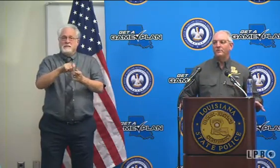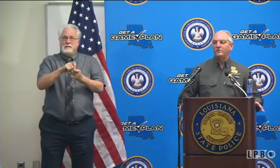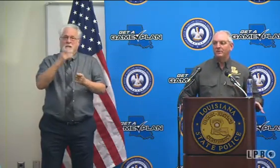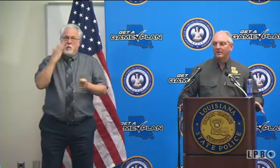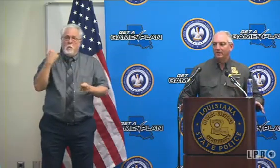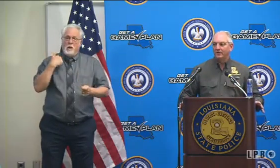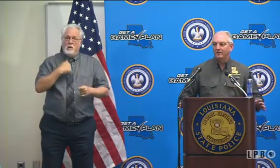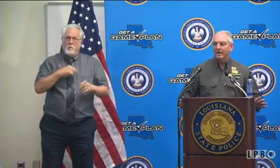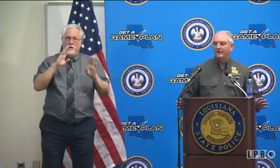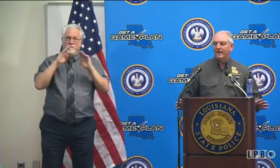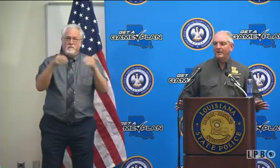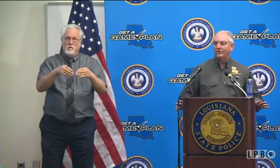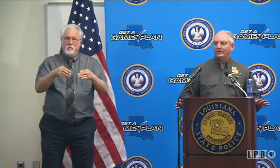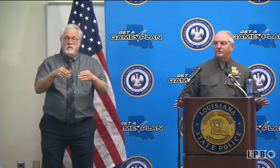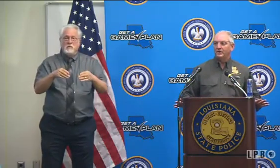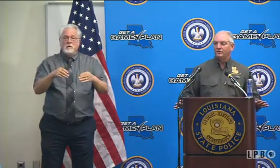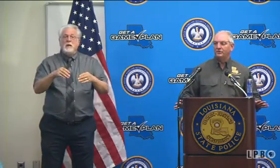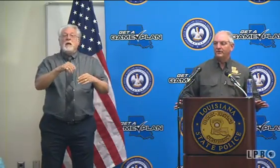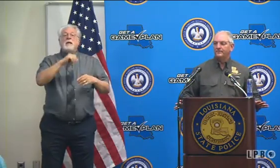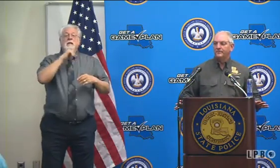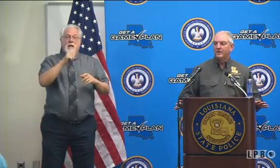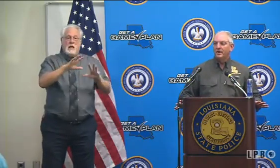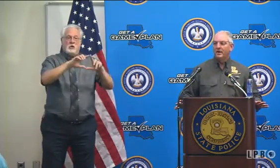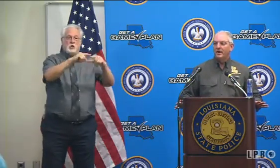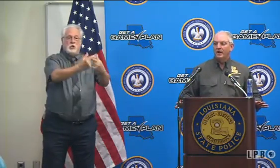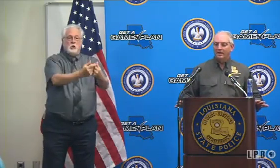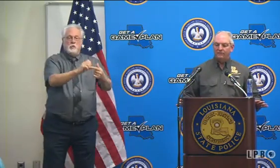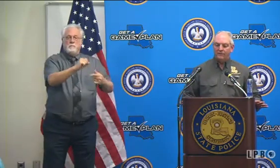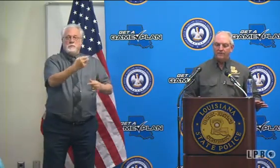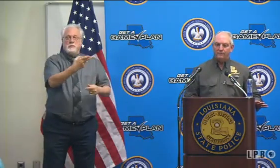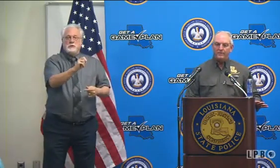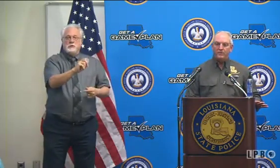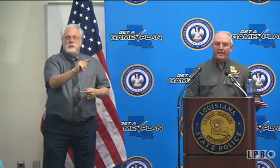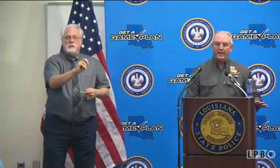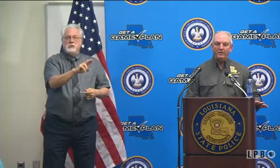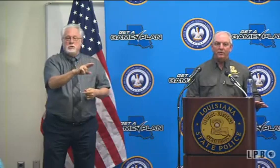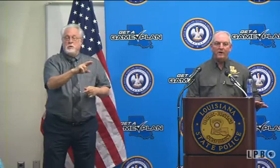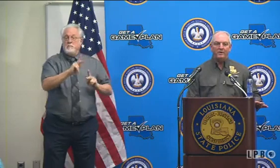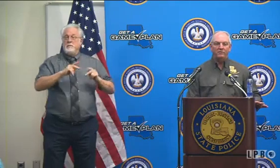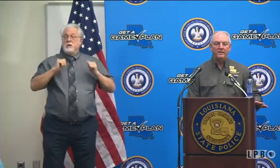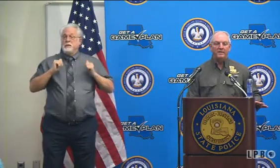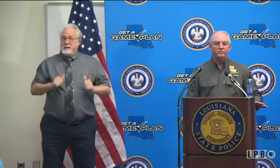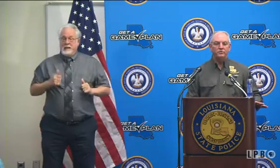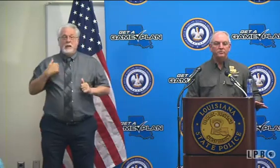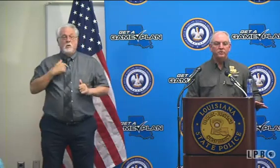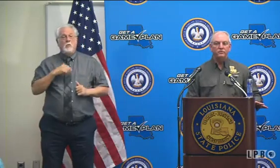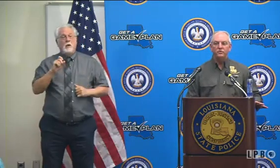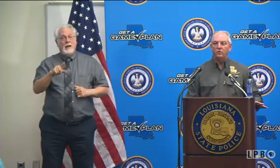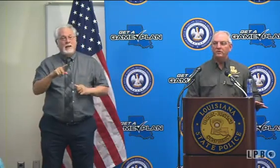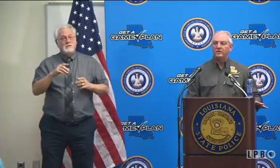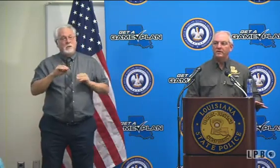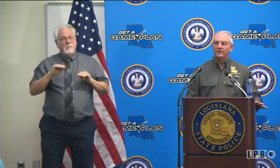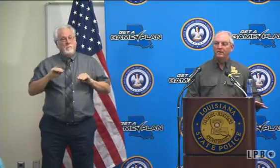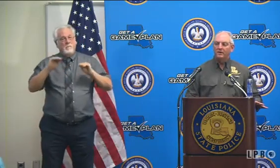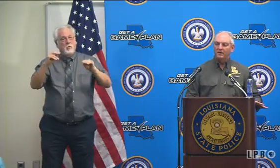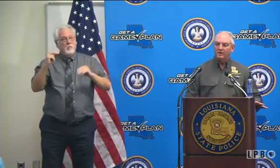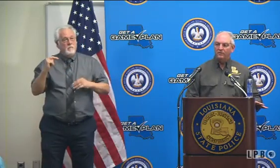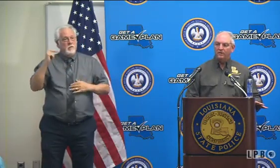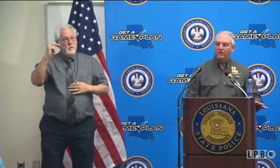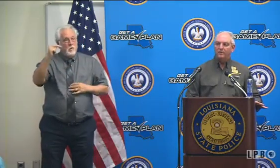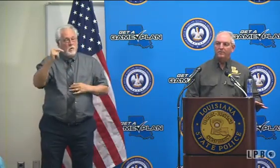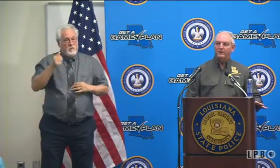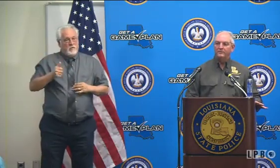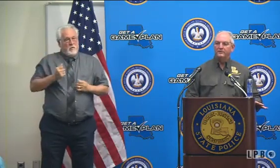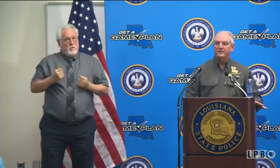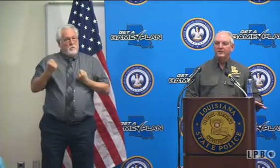we're focused on non-congregant sheltering. If people can, we're asking them to move north in their